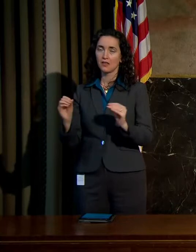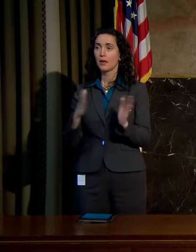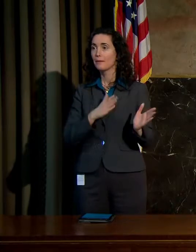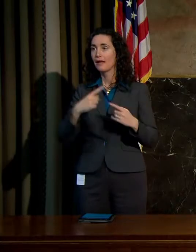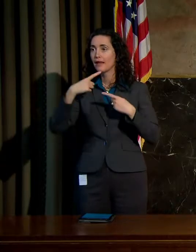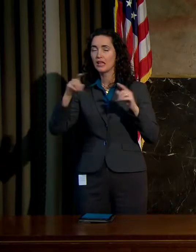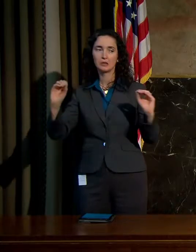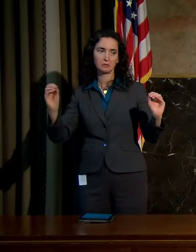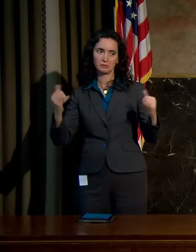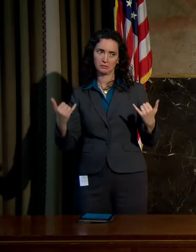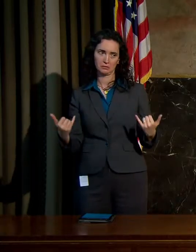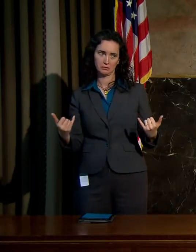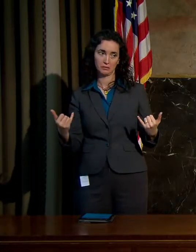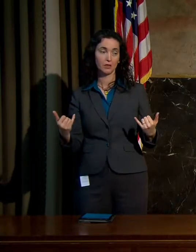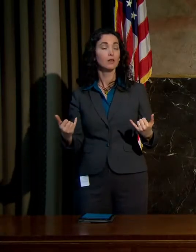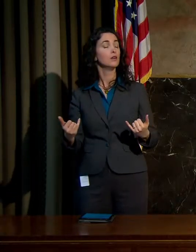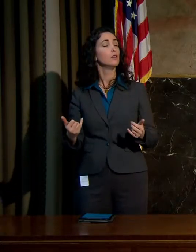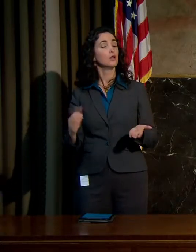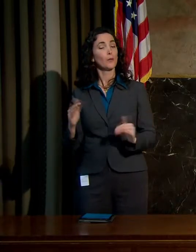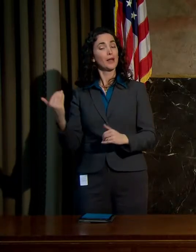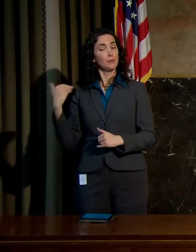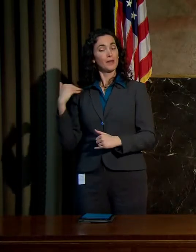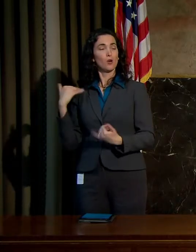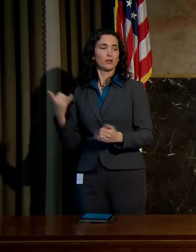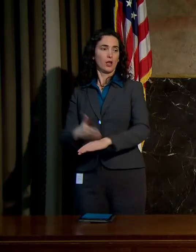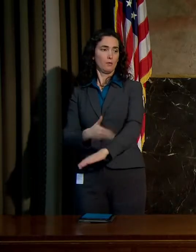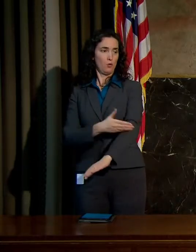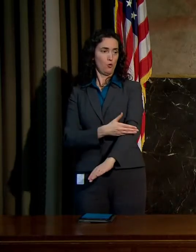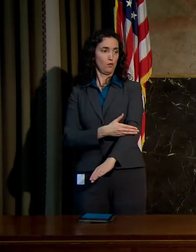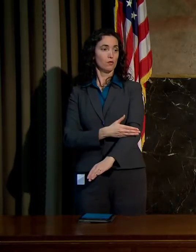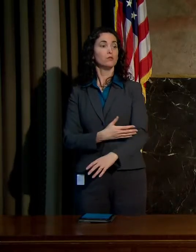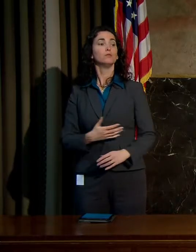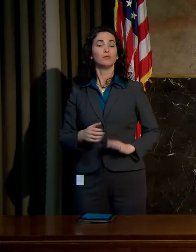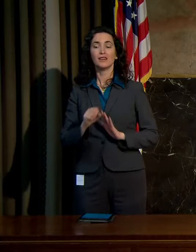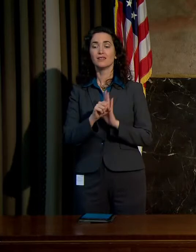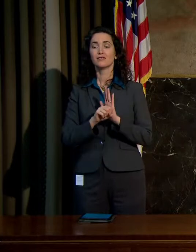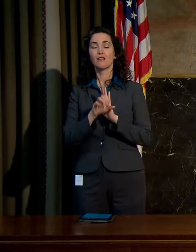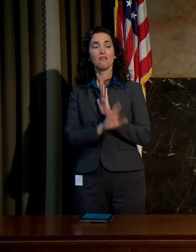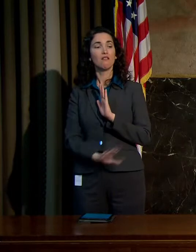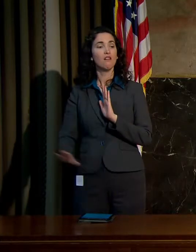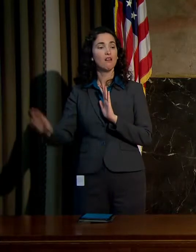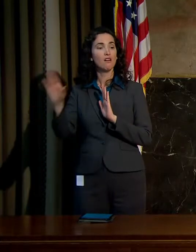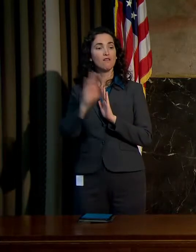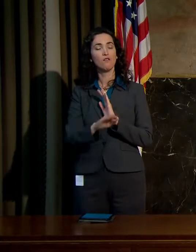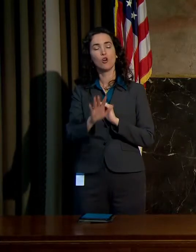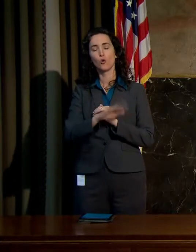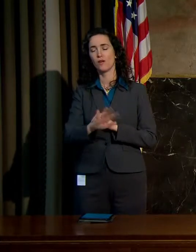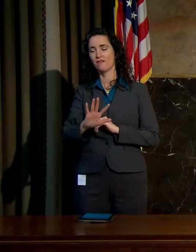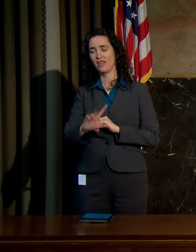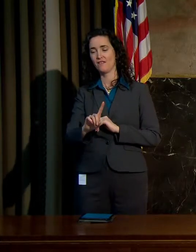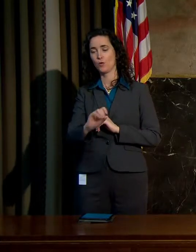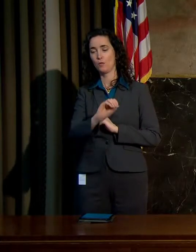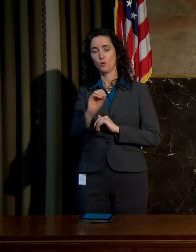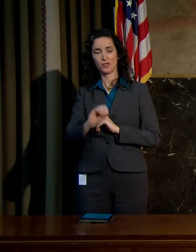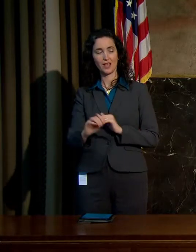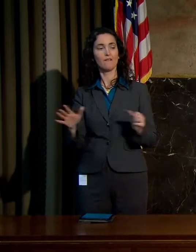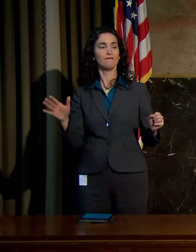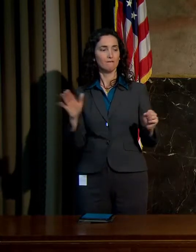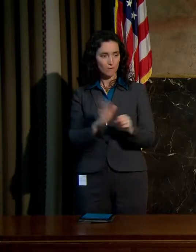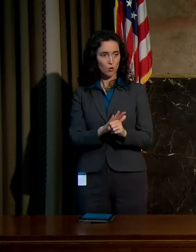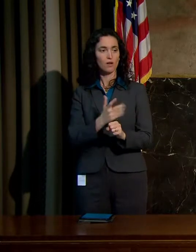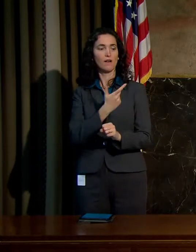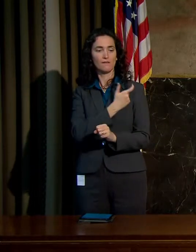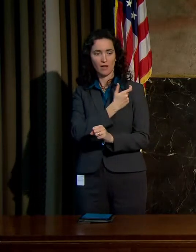You know, we're doing better than we have in the past. We got 51% of the general population of Louisiana is fully